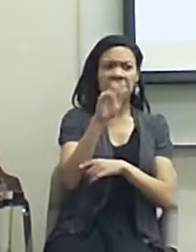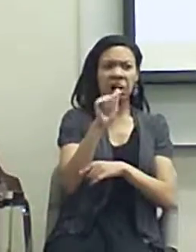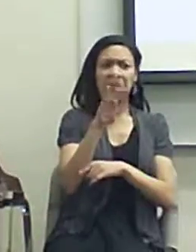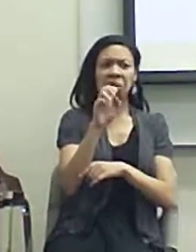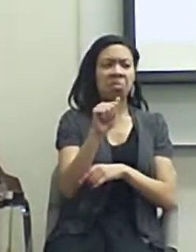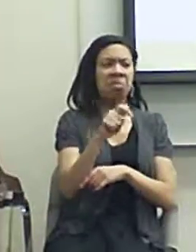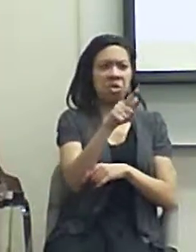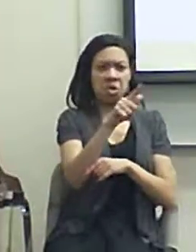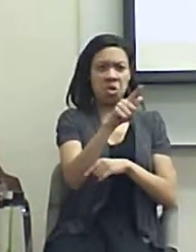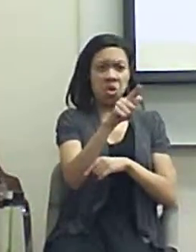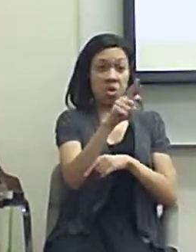internship up with us.